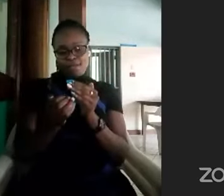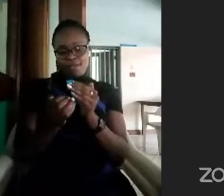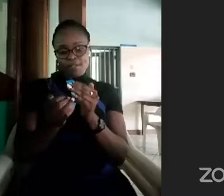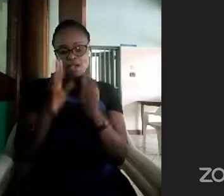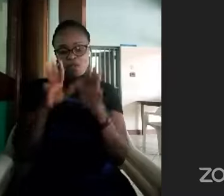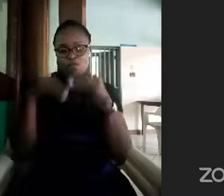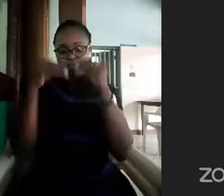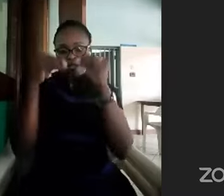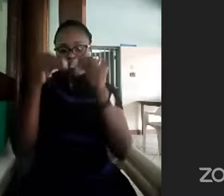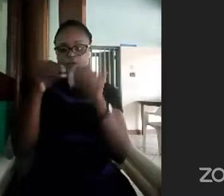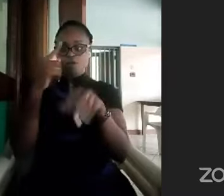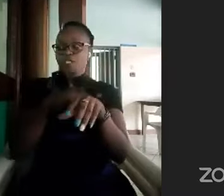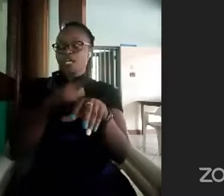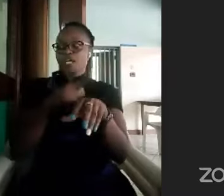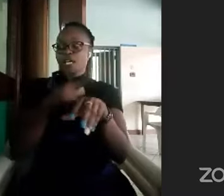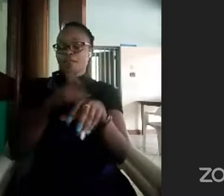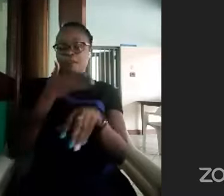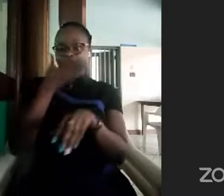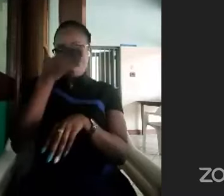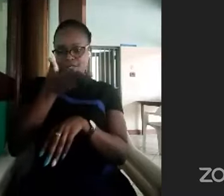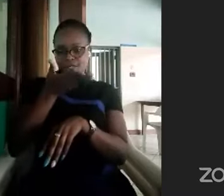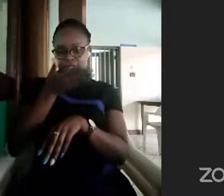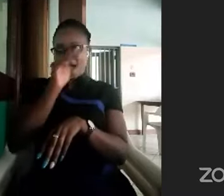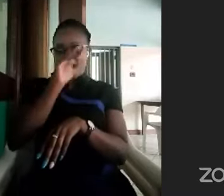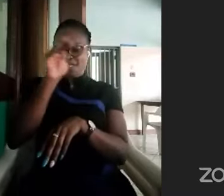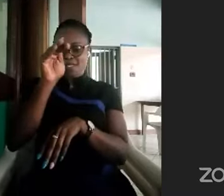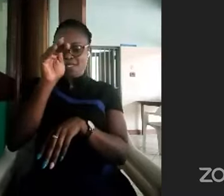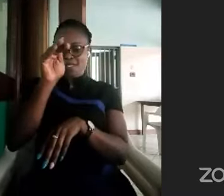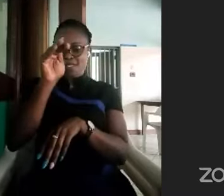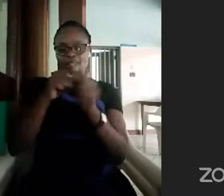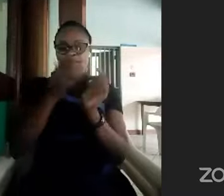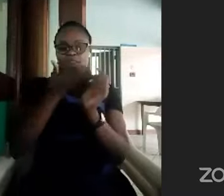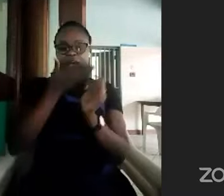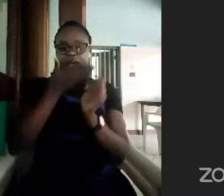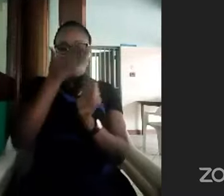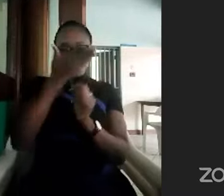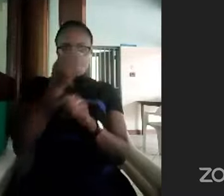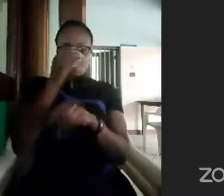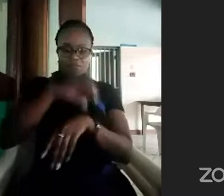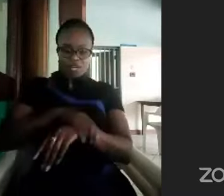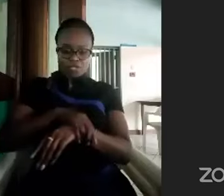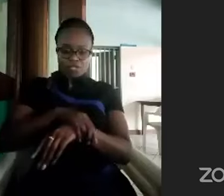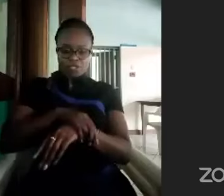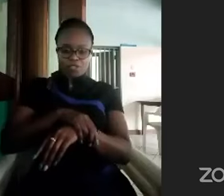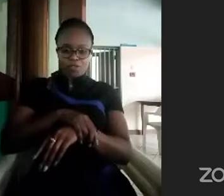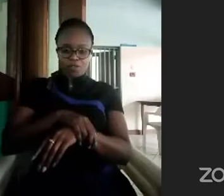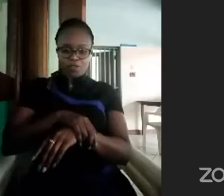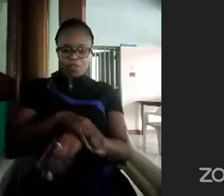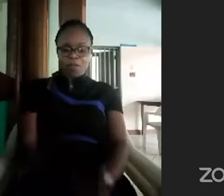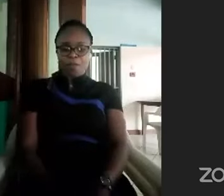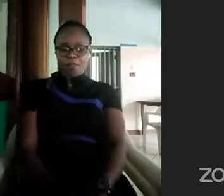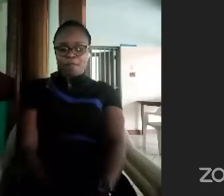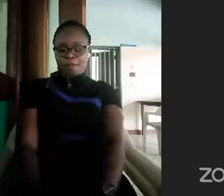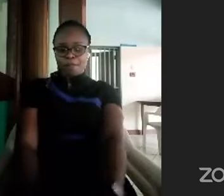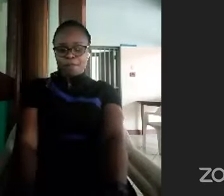time to ask the question. And I believe you're going to have an amazing conversation. Once again, thank you for joining.